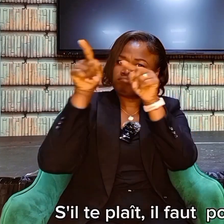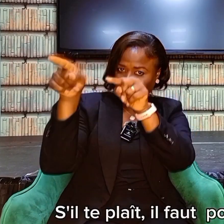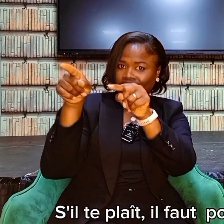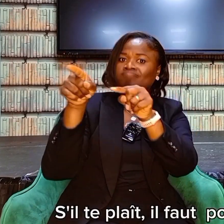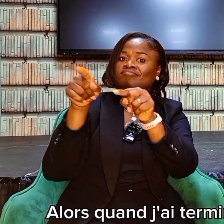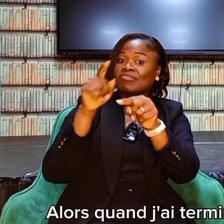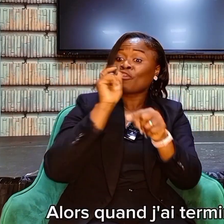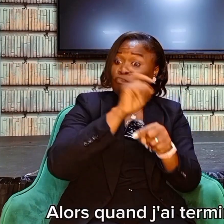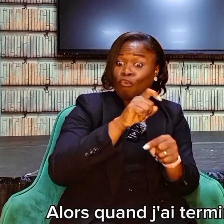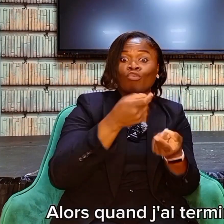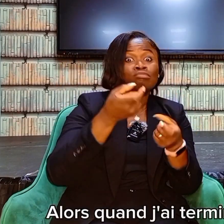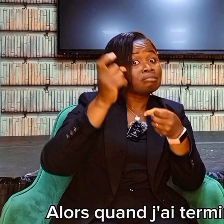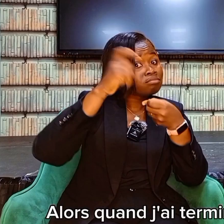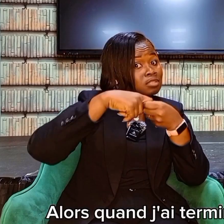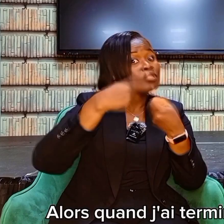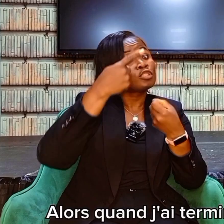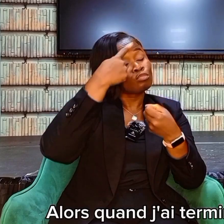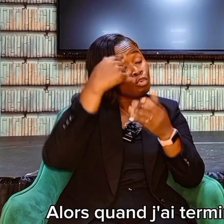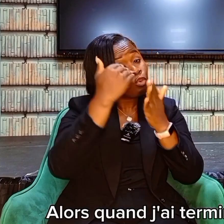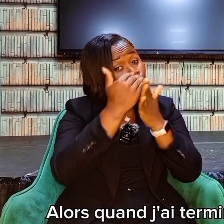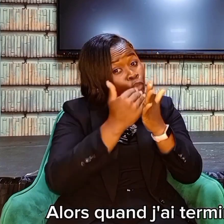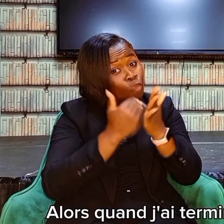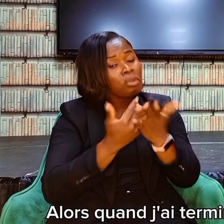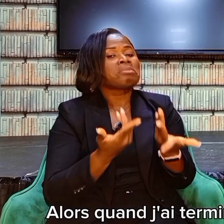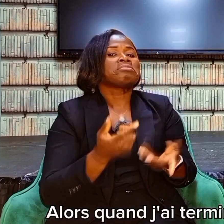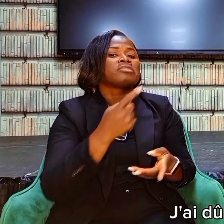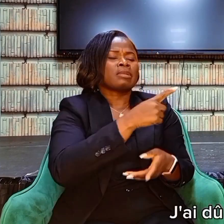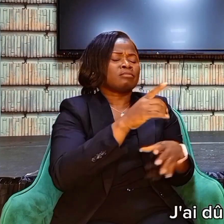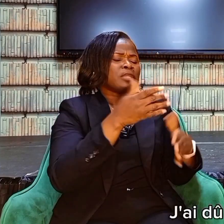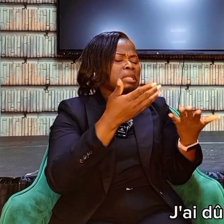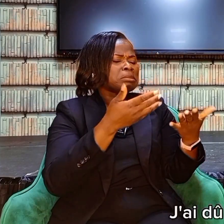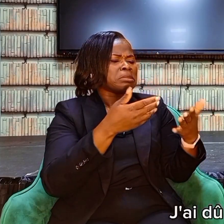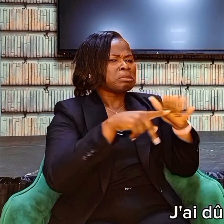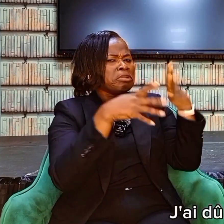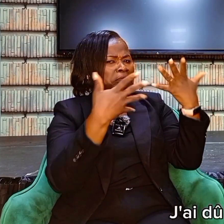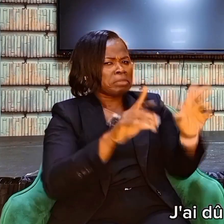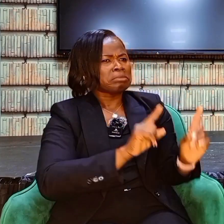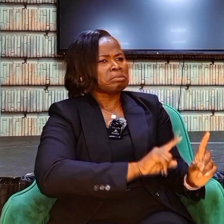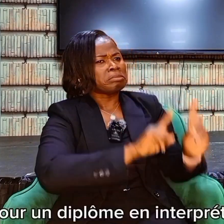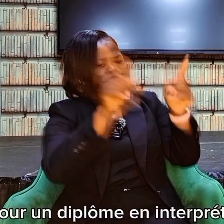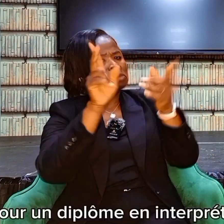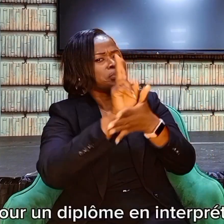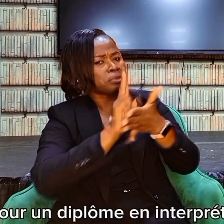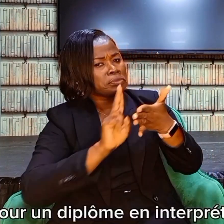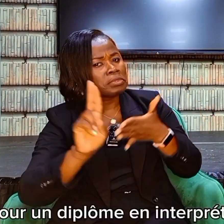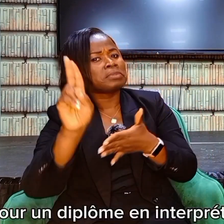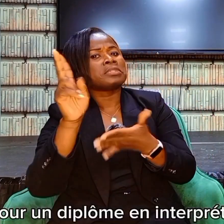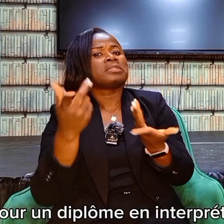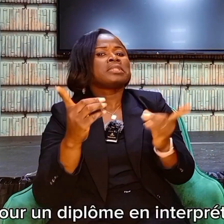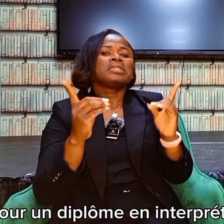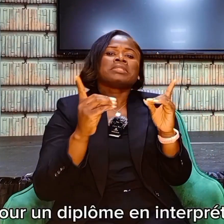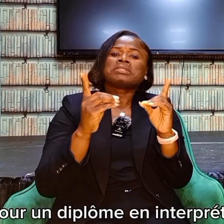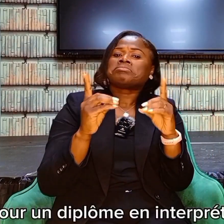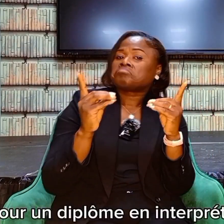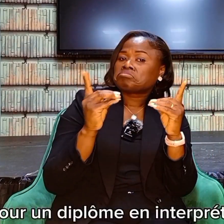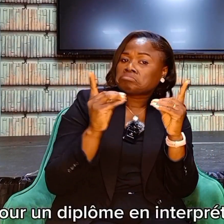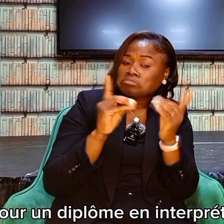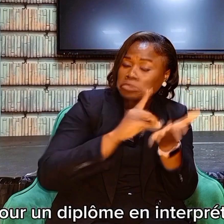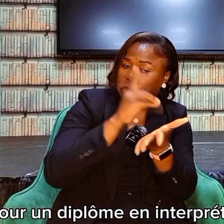that course. So when I completed my senior six, I had to apply for a diploma in sign